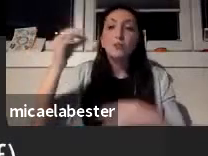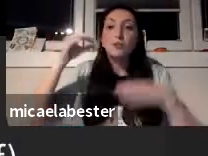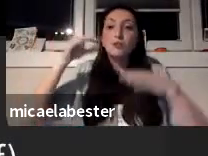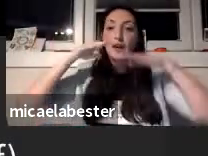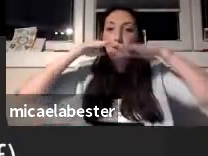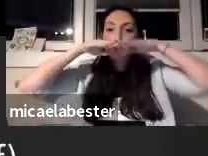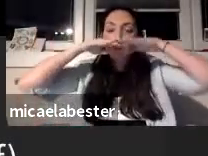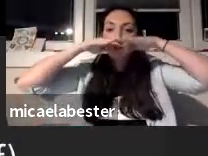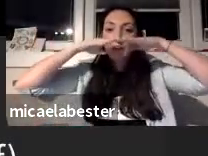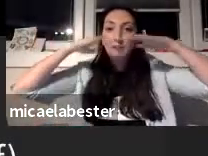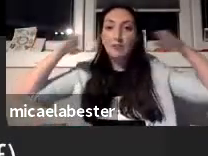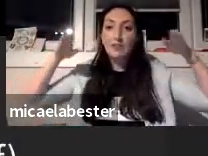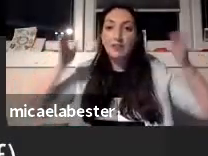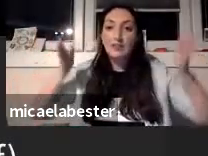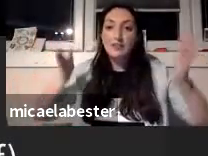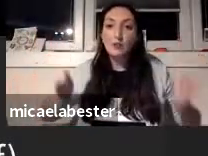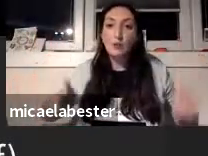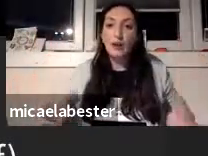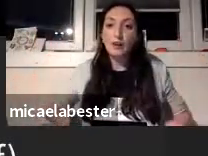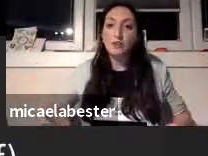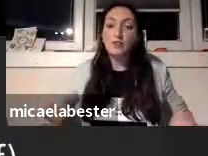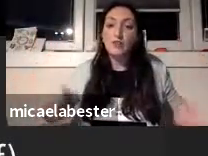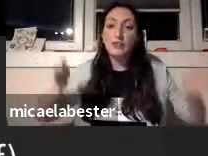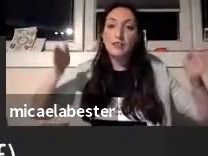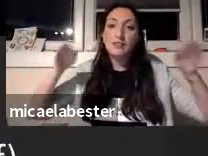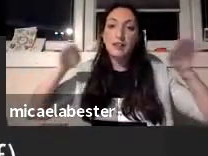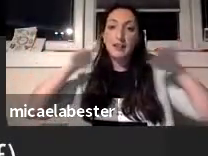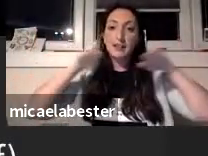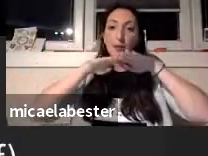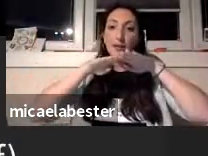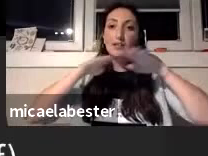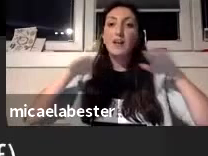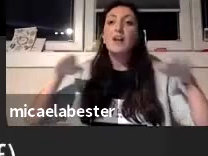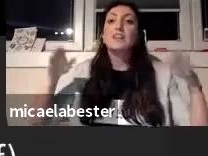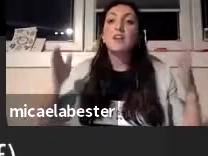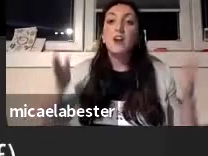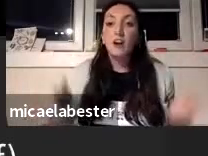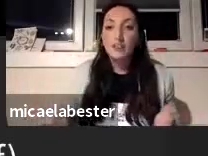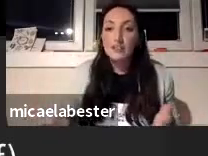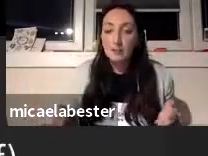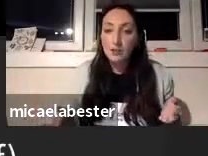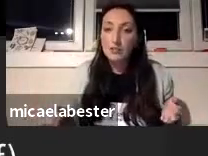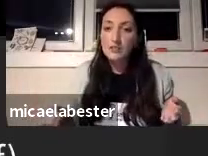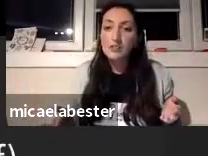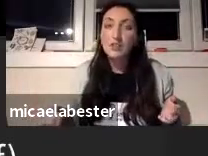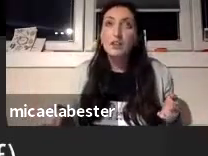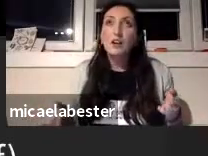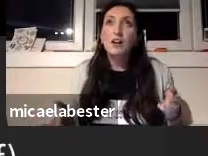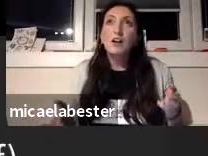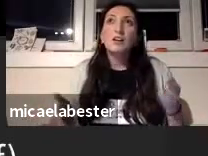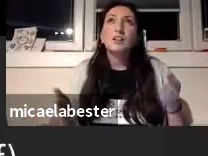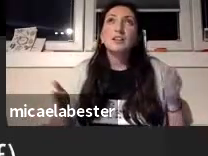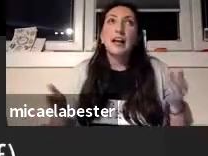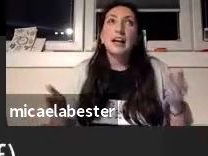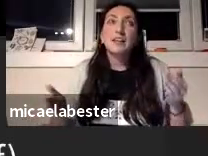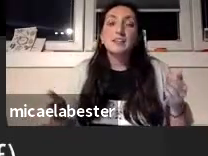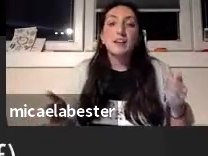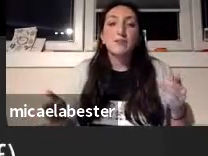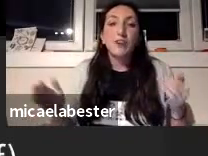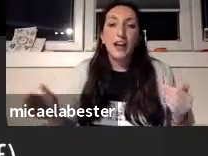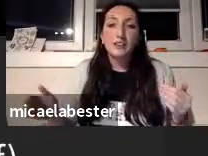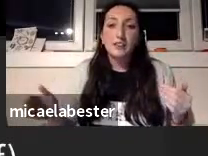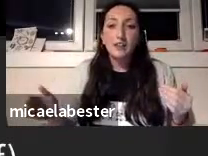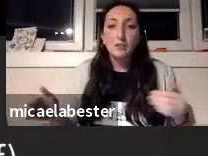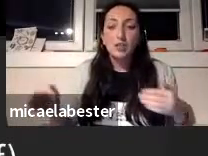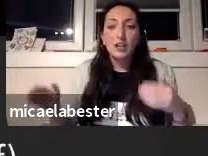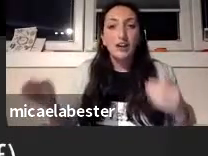And you also have to sign within this square. So that's the signing space. There are exceptions, like the sign